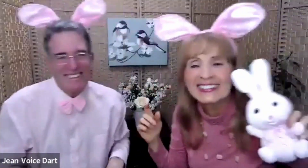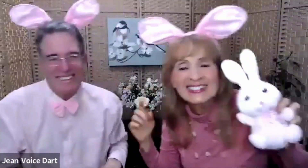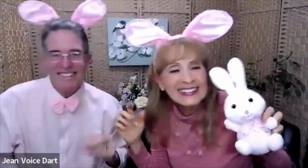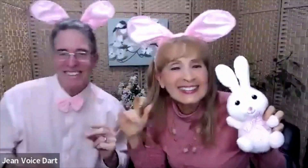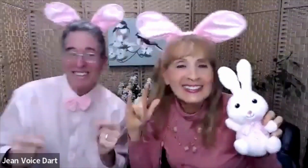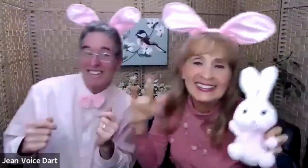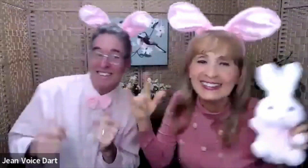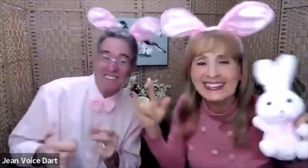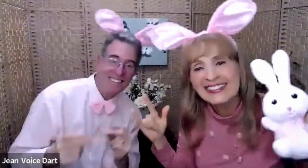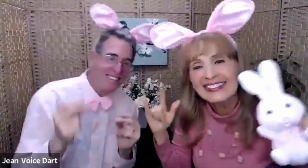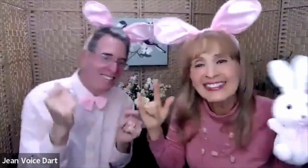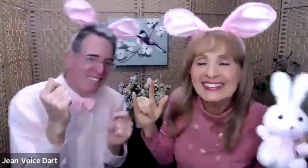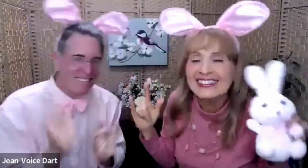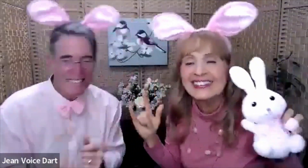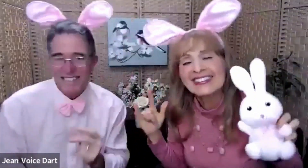Bye. Bye.